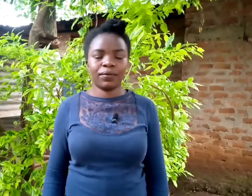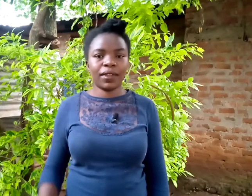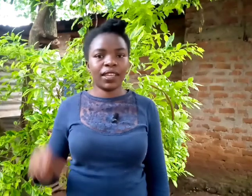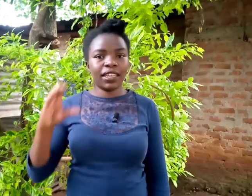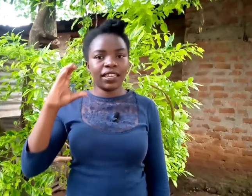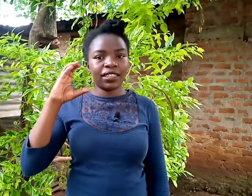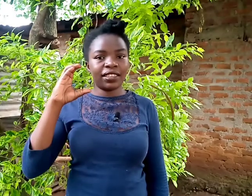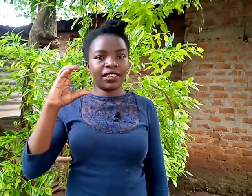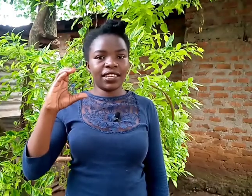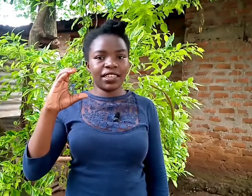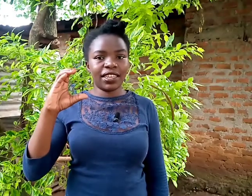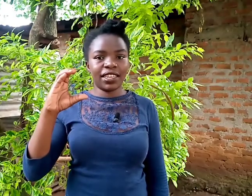C.